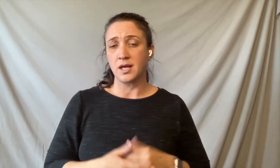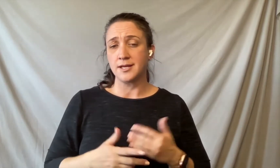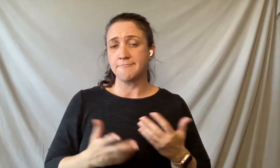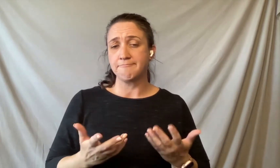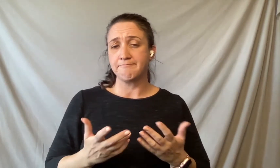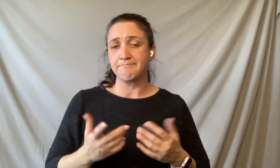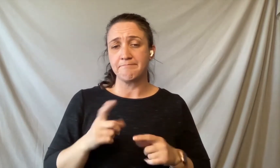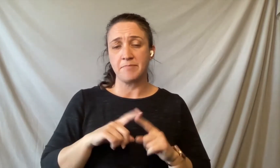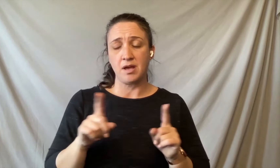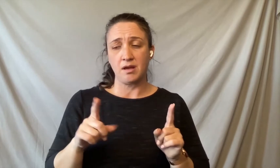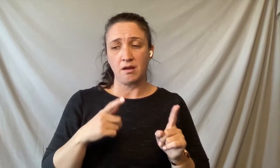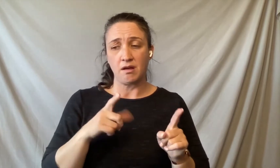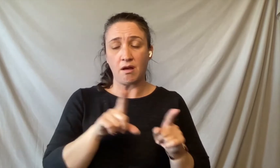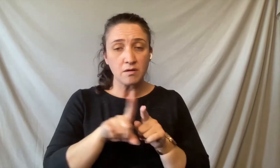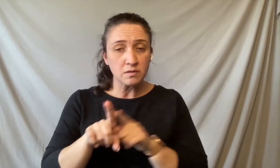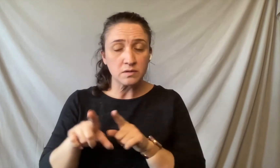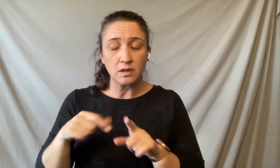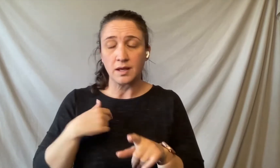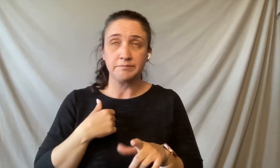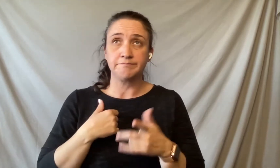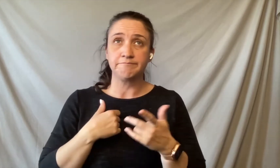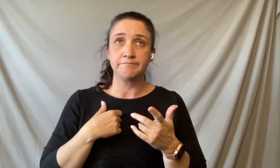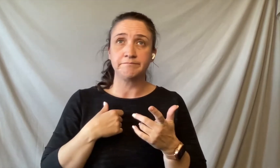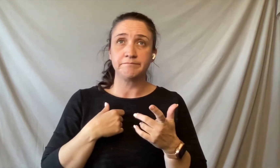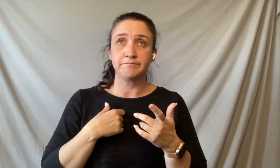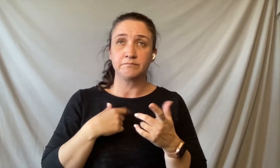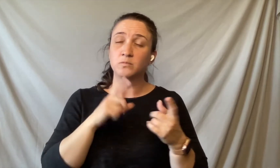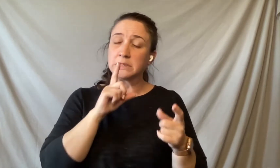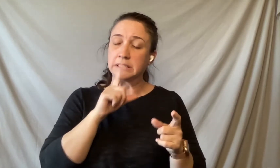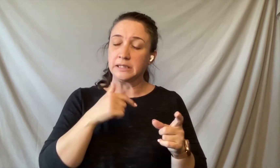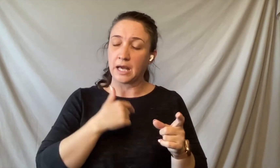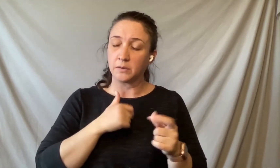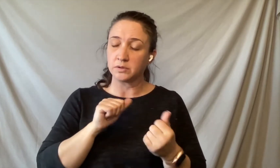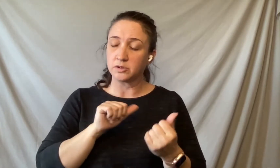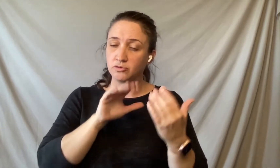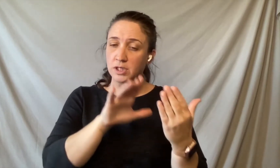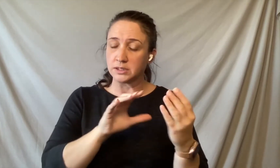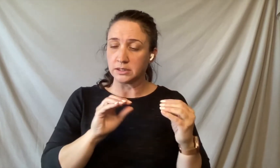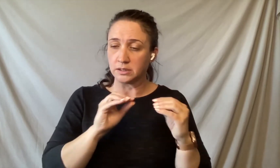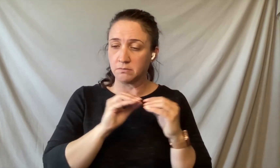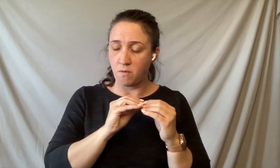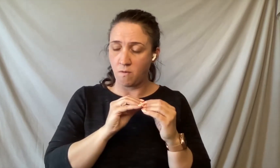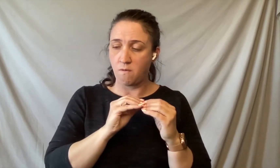But I also think, I mean, I was more addressing the thing about like